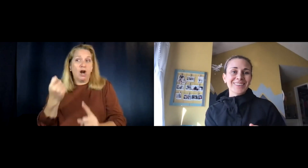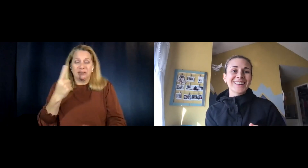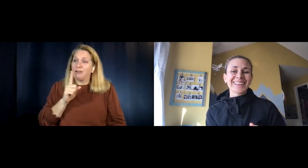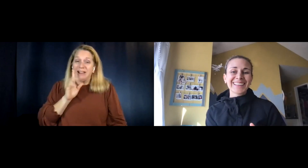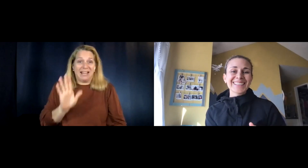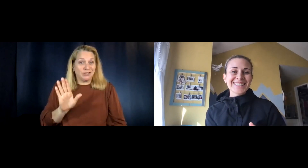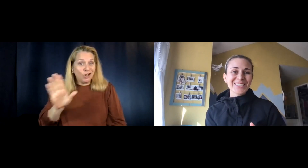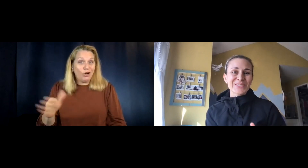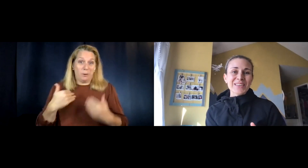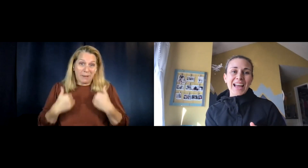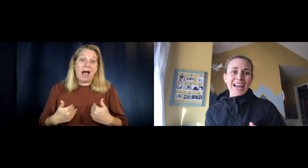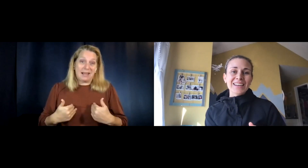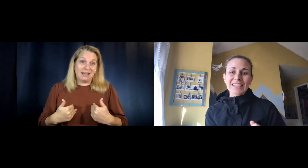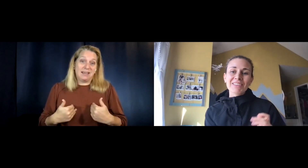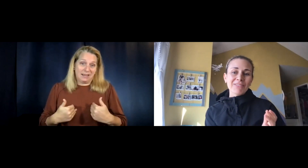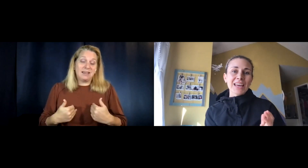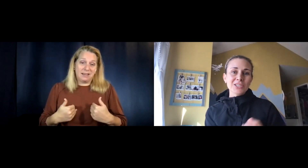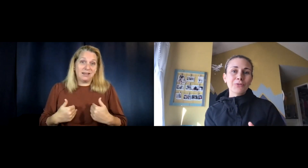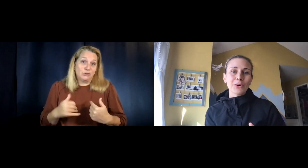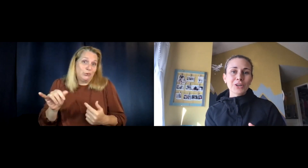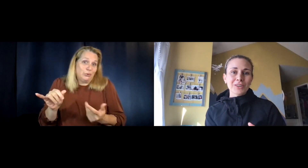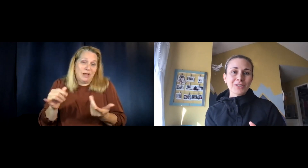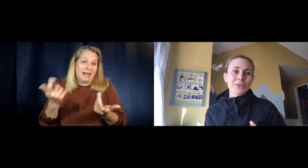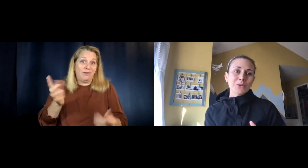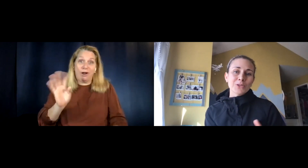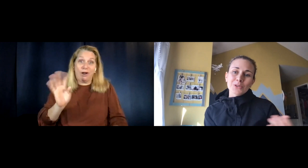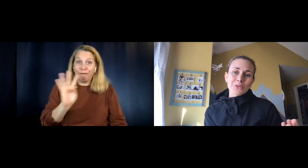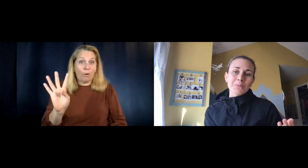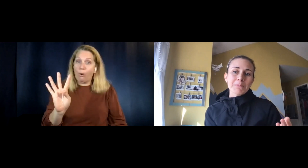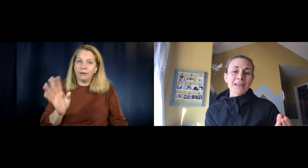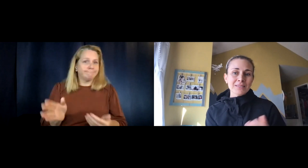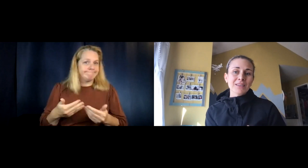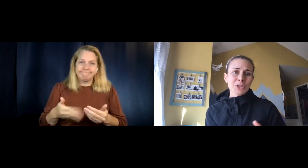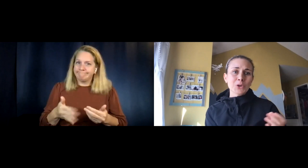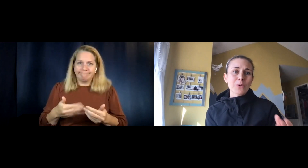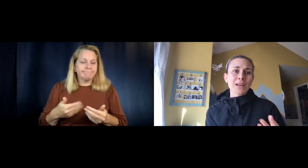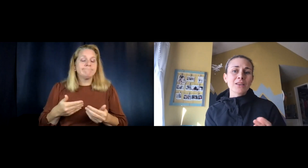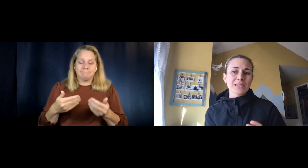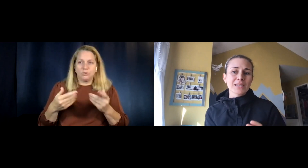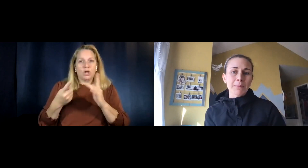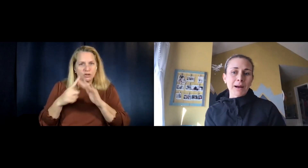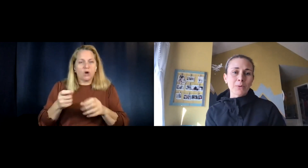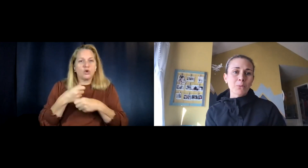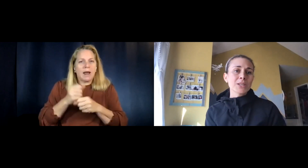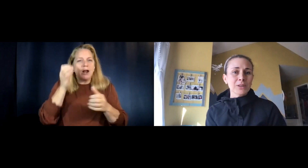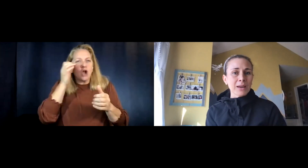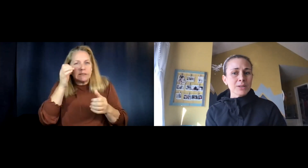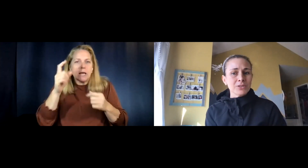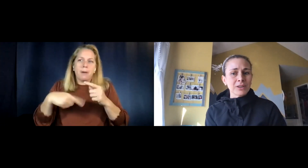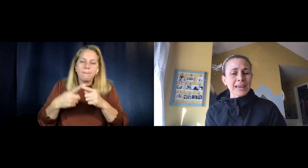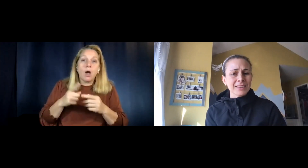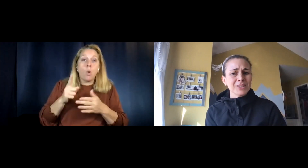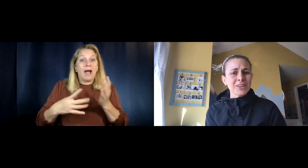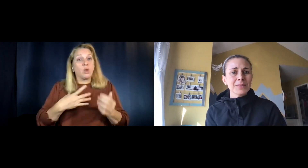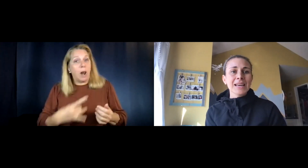body too, and even at the age of 4, you maybe start to create concepts about what you like, what you